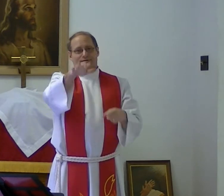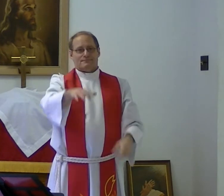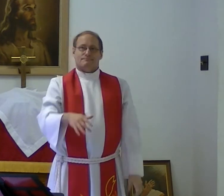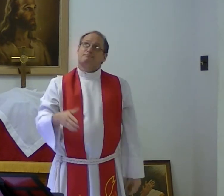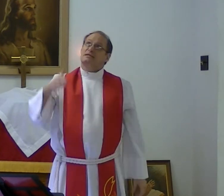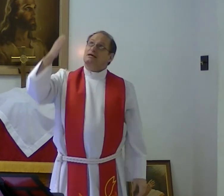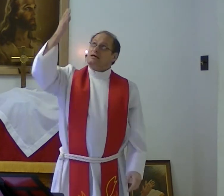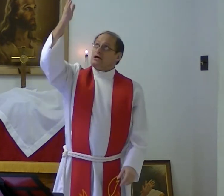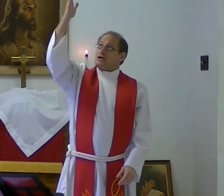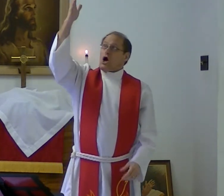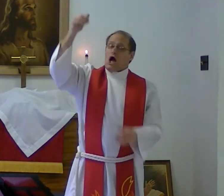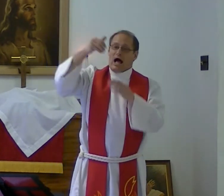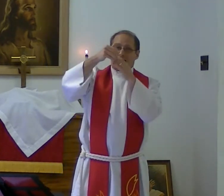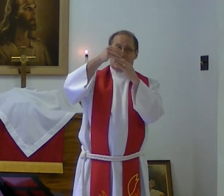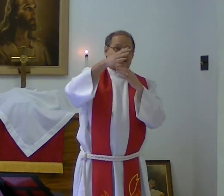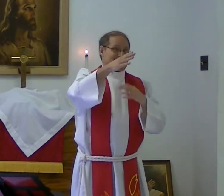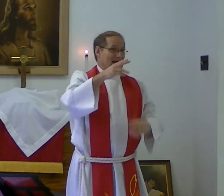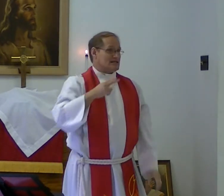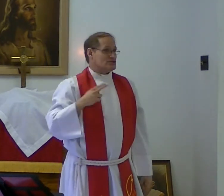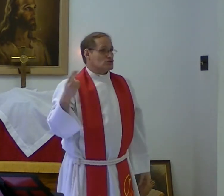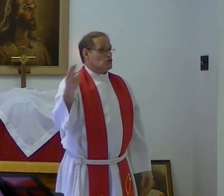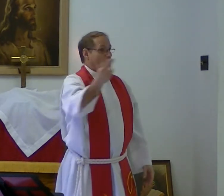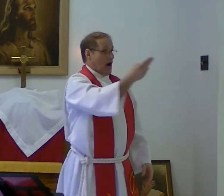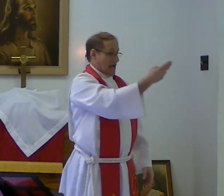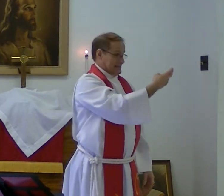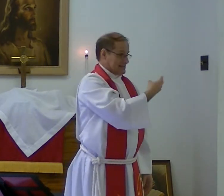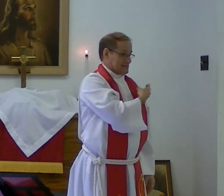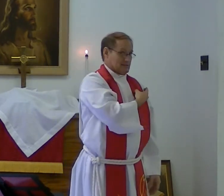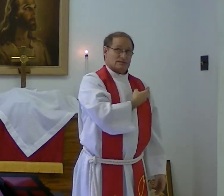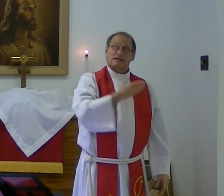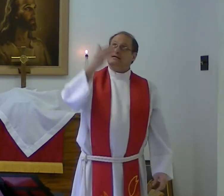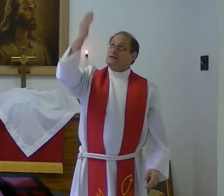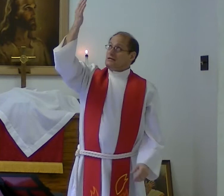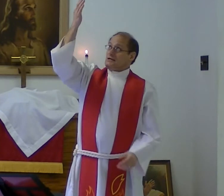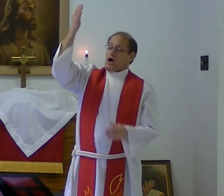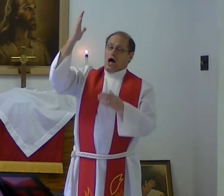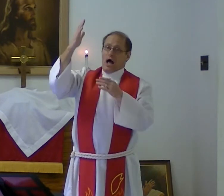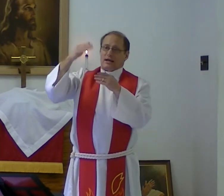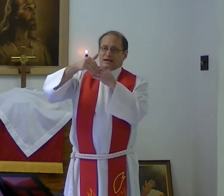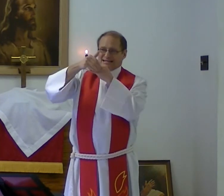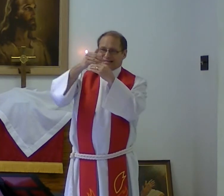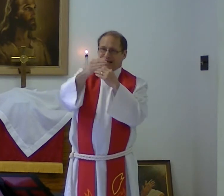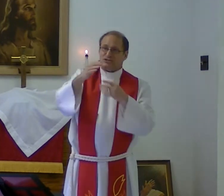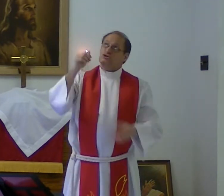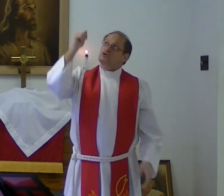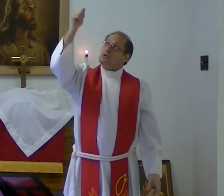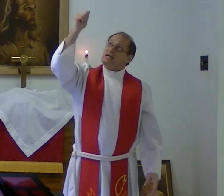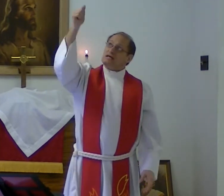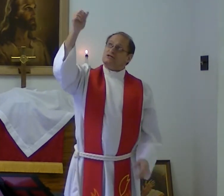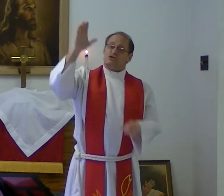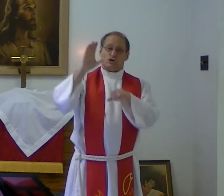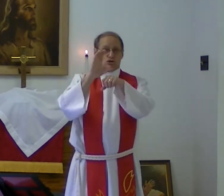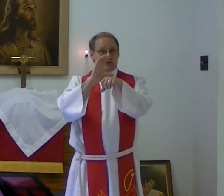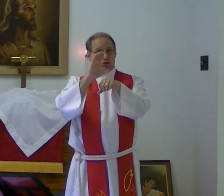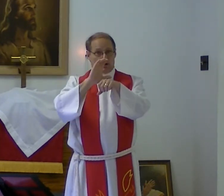God sends to us, God sends to his church,